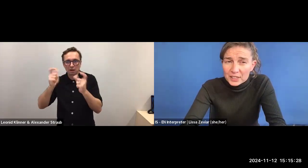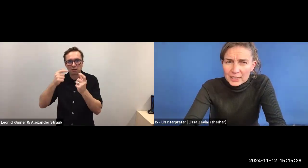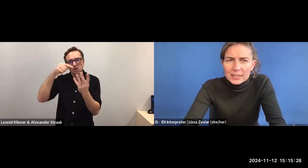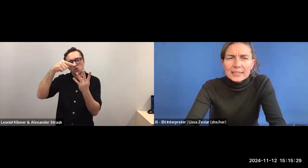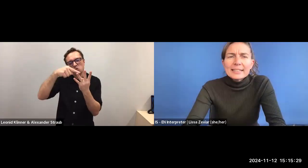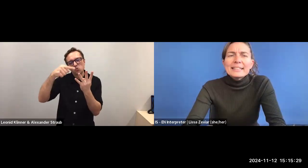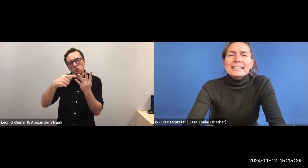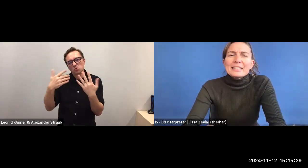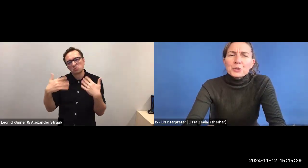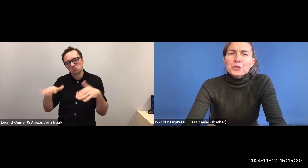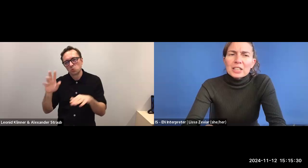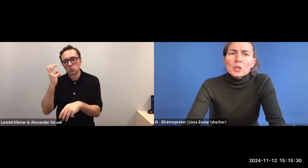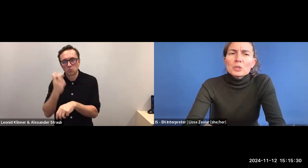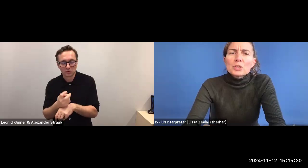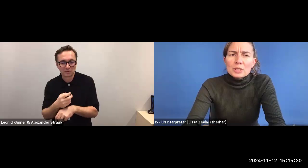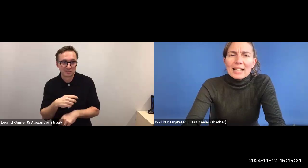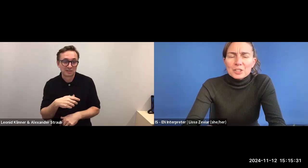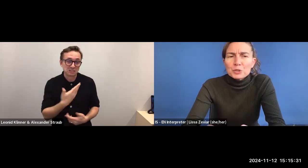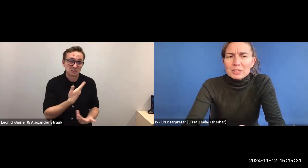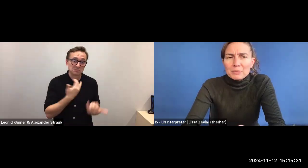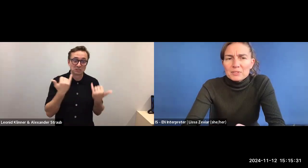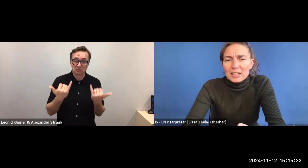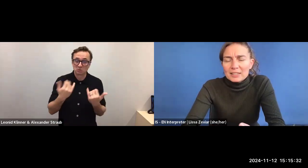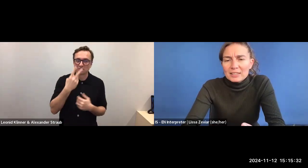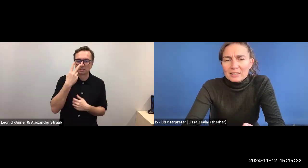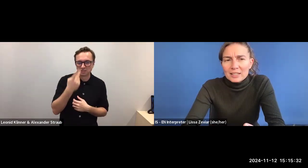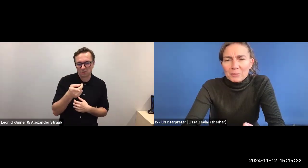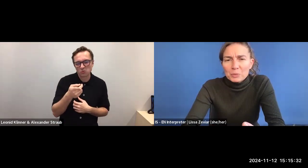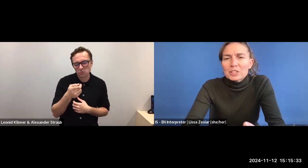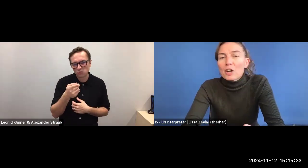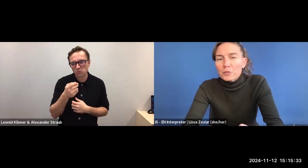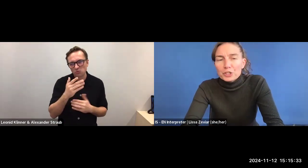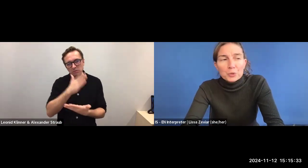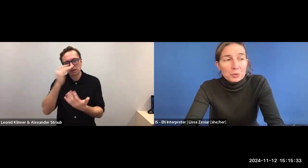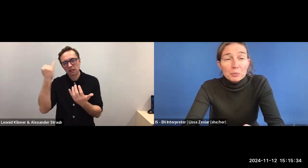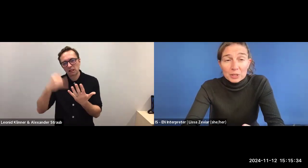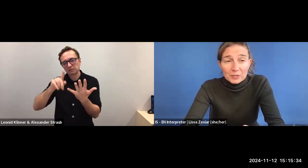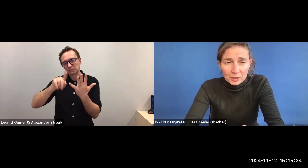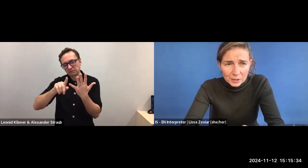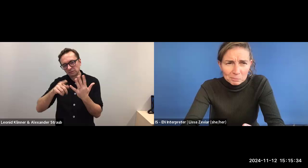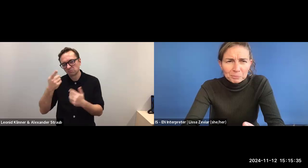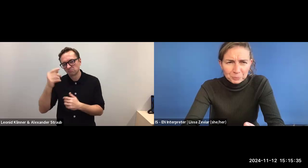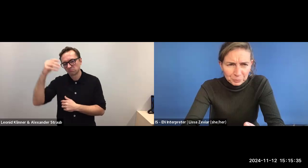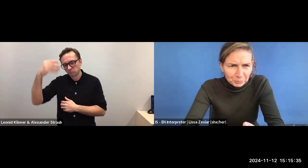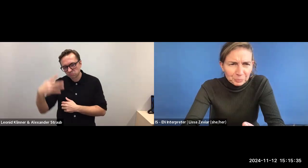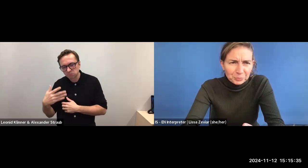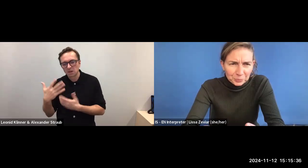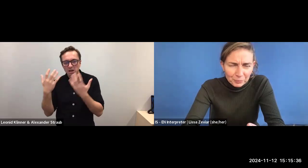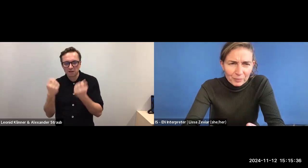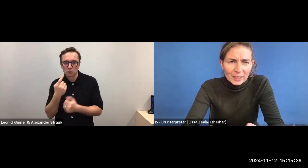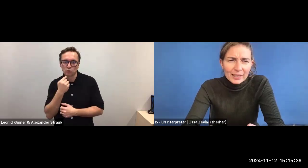role shifting. So creating those last 2 receptive tests, we saw for the students were more difficult.